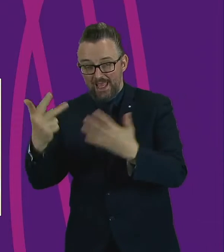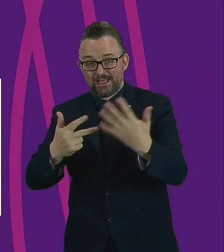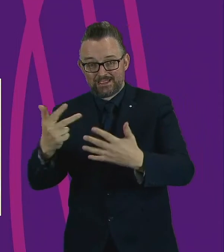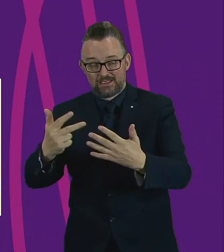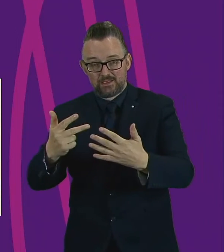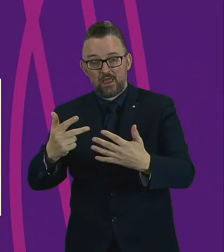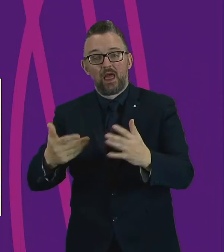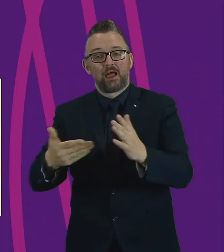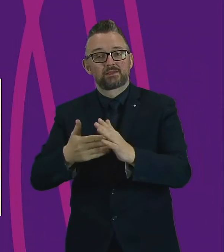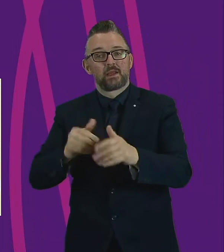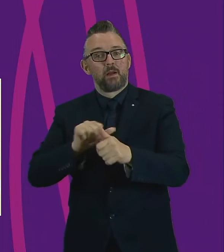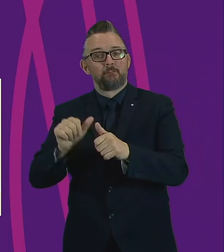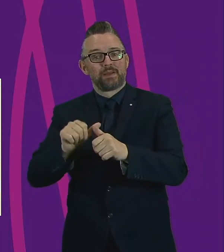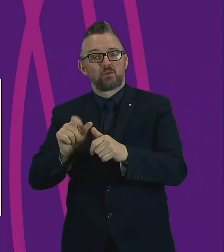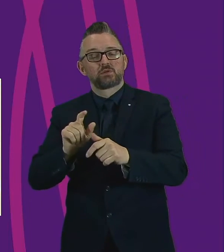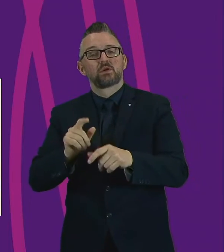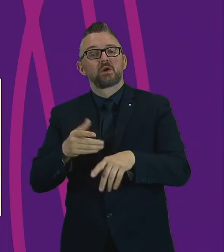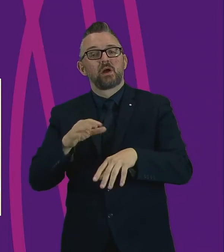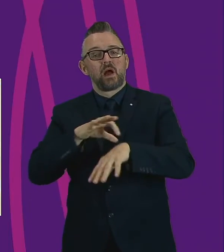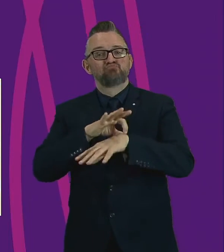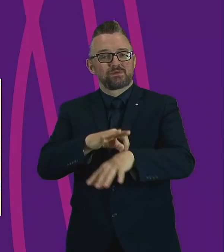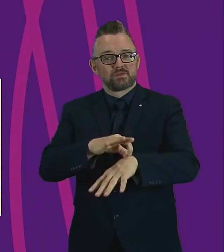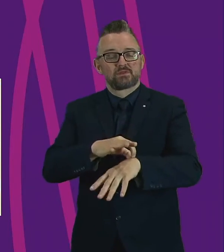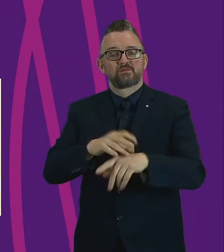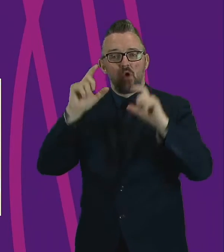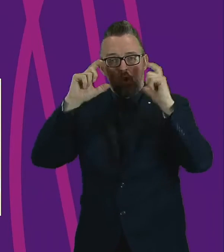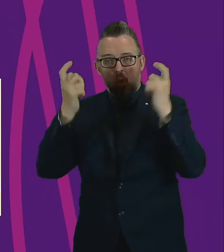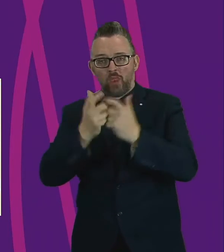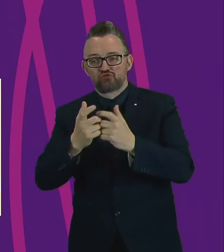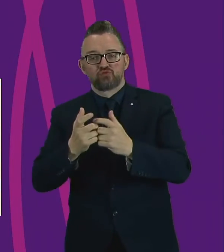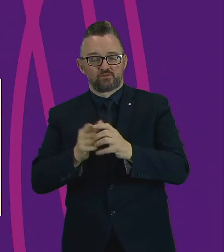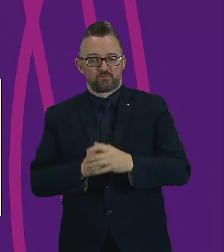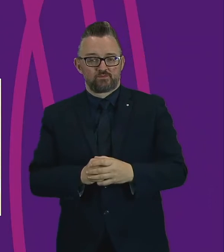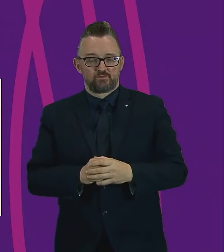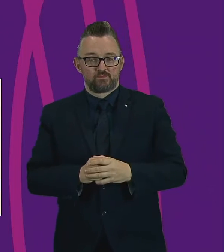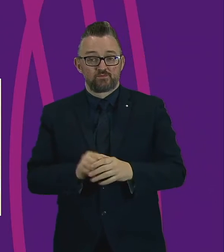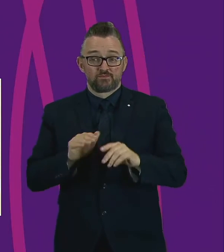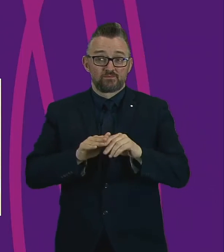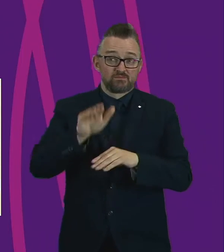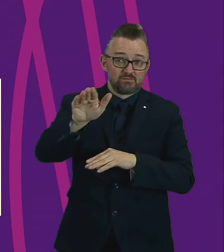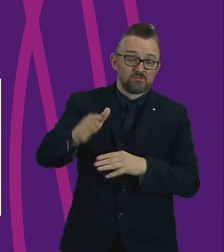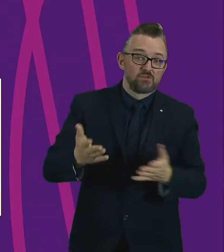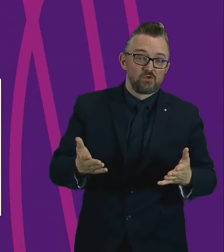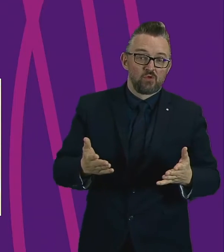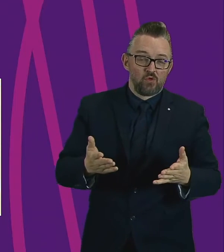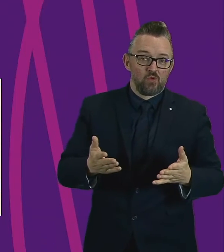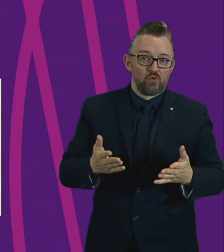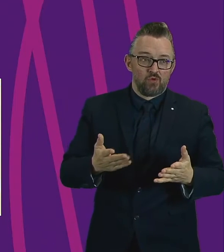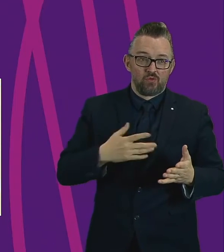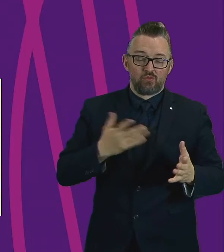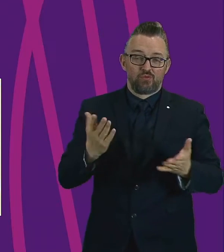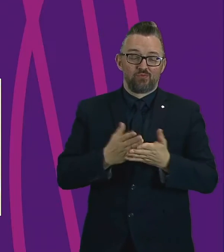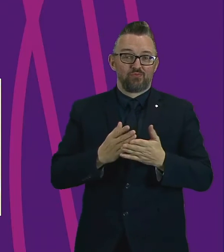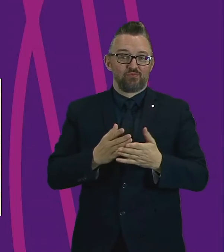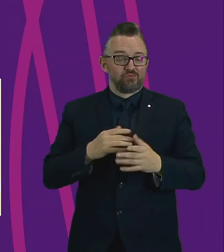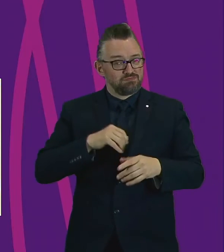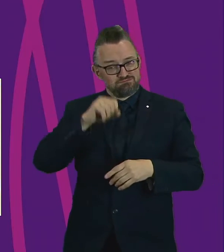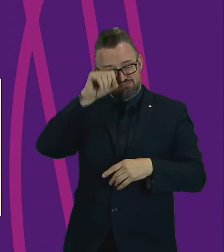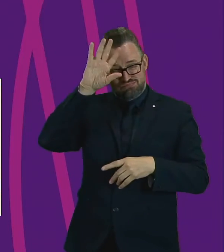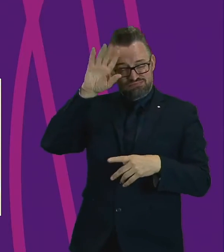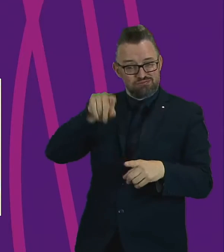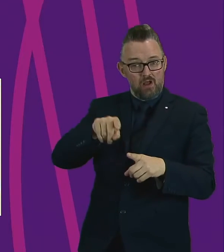better access to apprenticeships and college places. The task ahead is daunting, but we have seen what can be